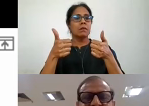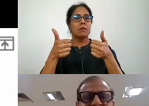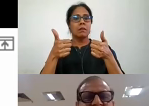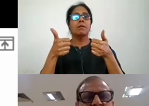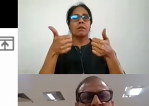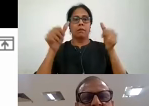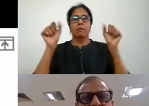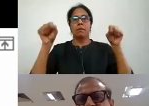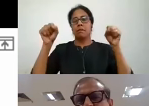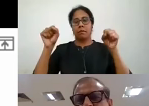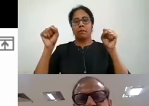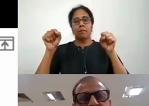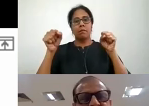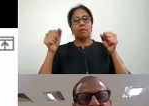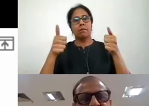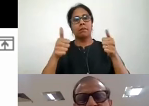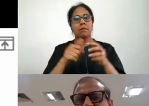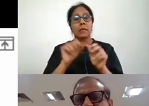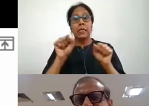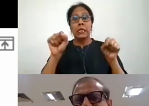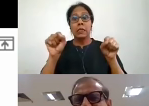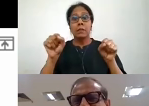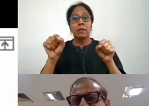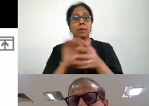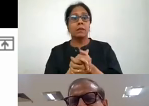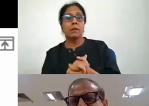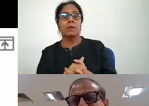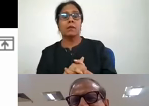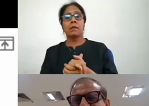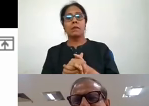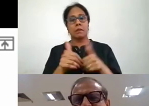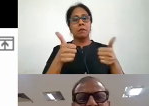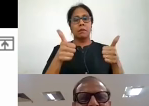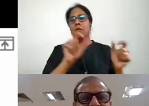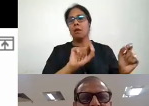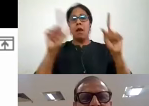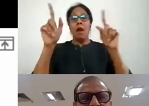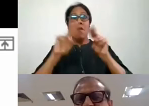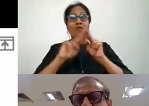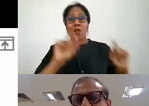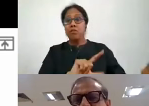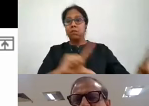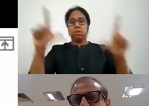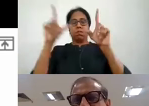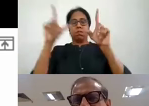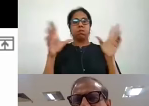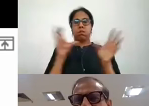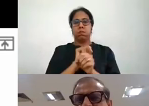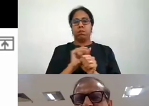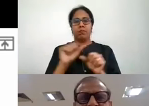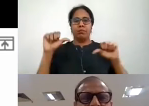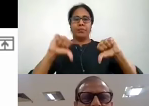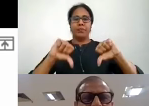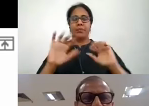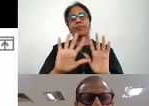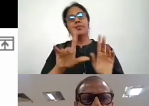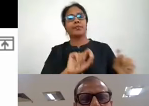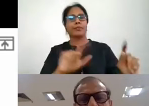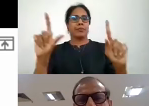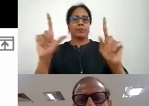I think in full screen mode is not changing. I will change it this way then. Right, okay. Okay, so in full screen mode is not changing. Okay.